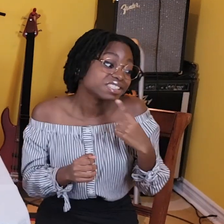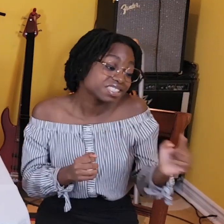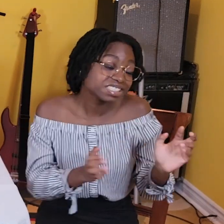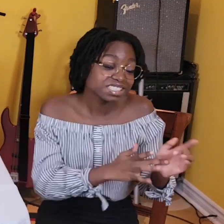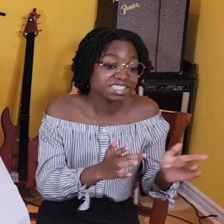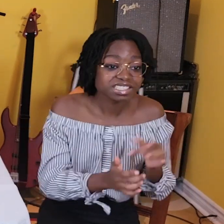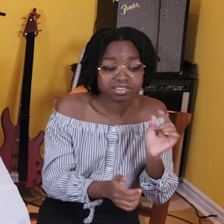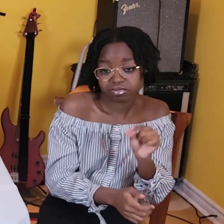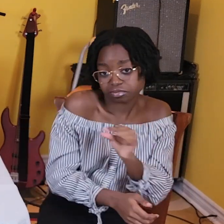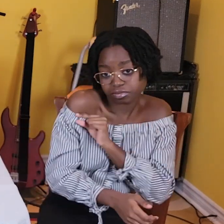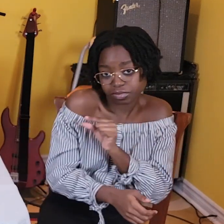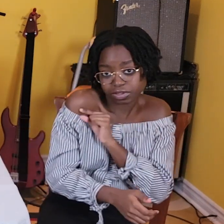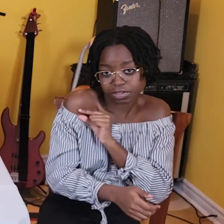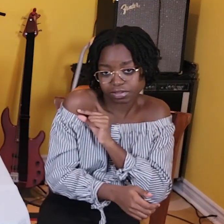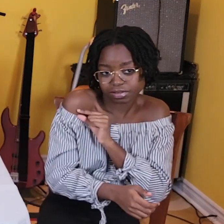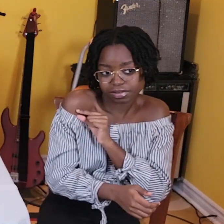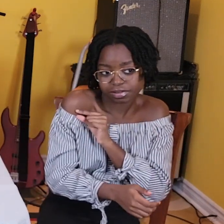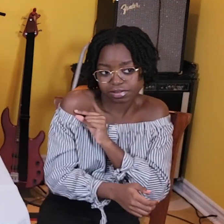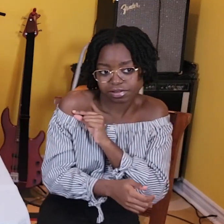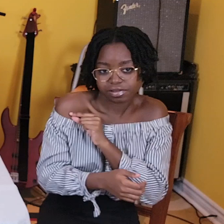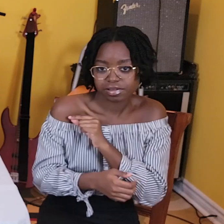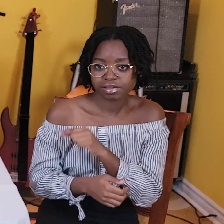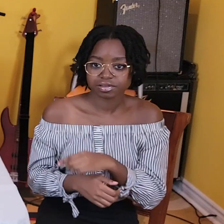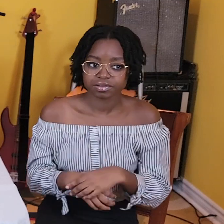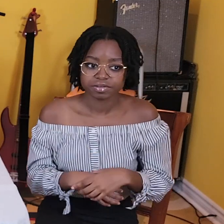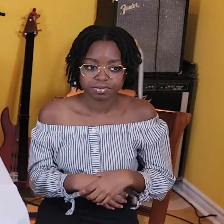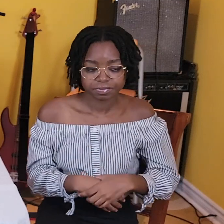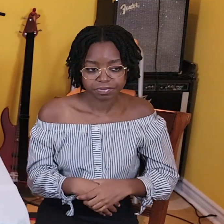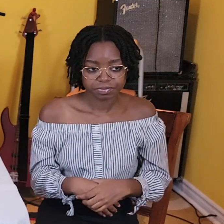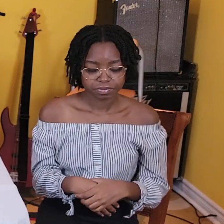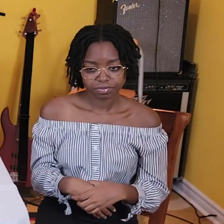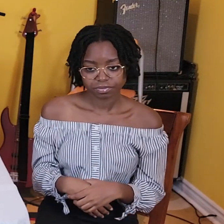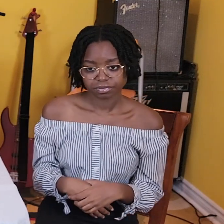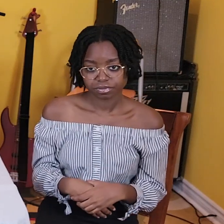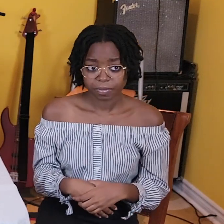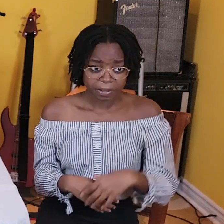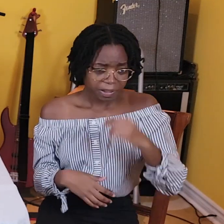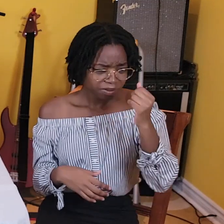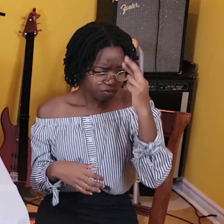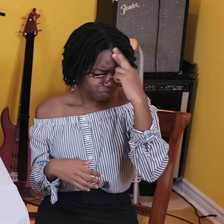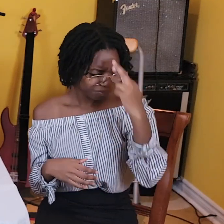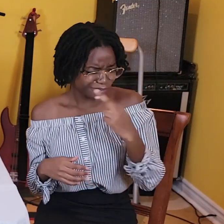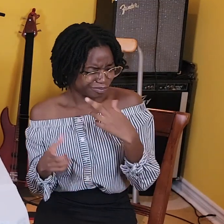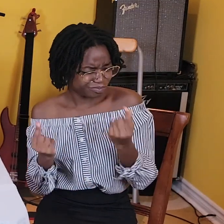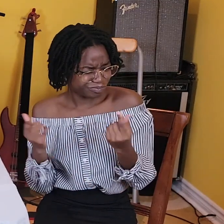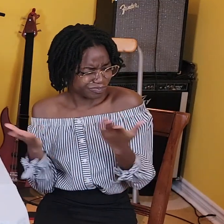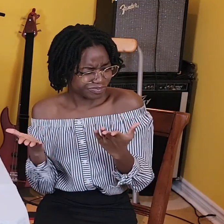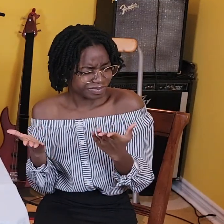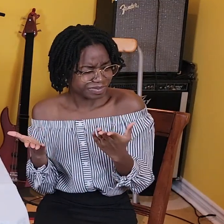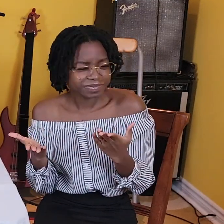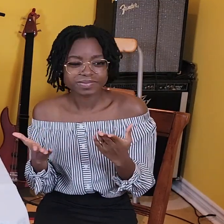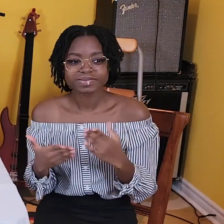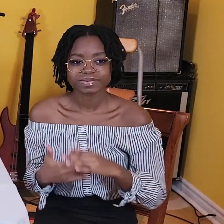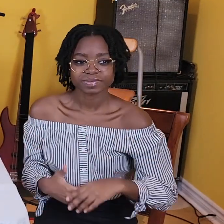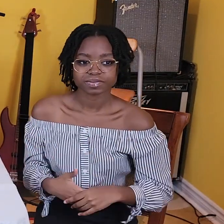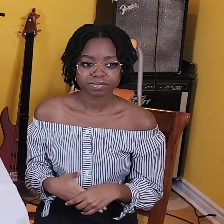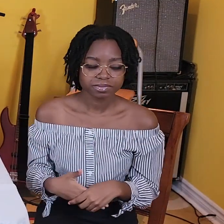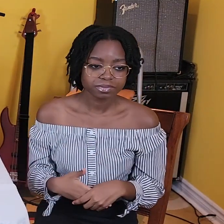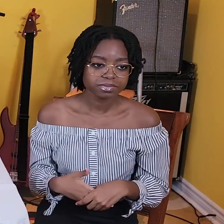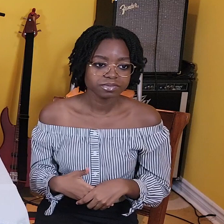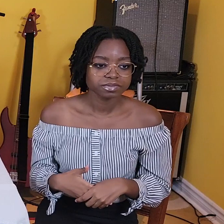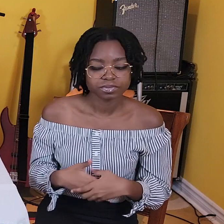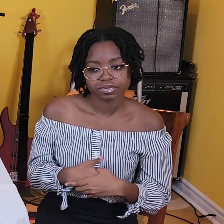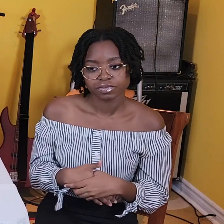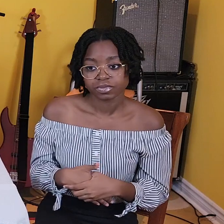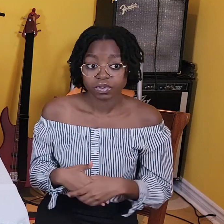each of the three, in each of the three trials. Now let's see what the Romans did. The Romans also, like I said, they tried him. So we call